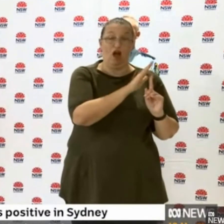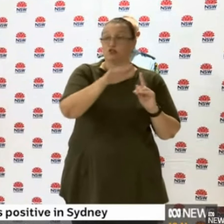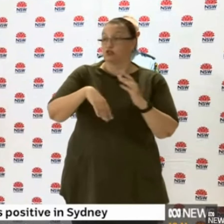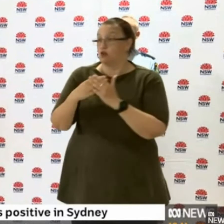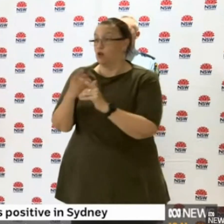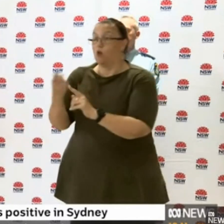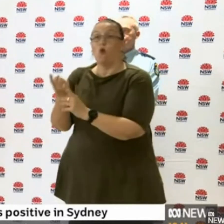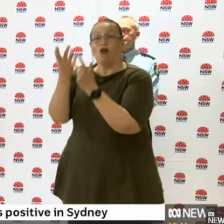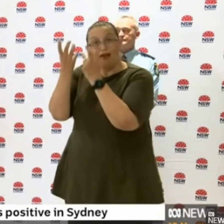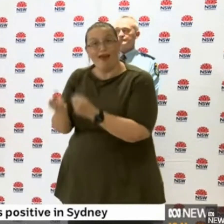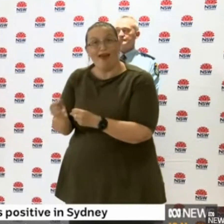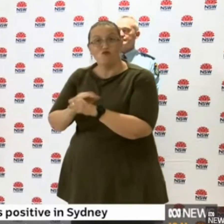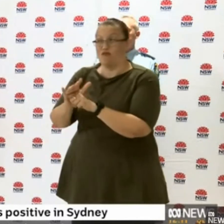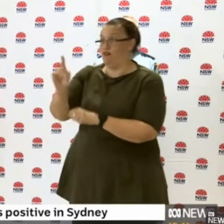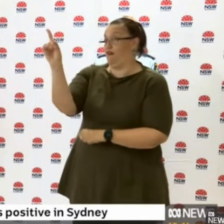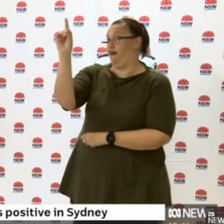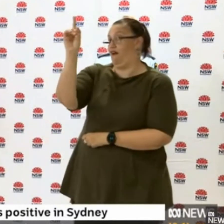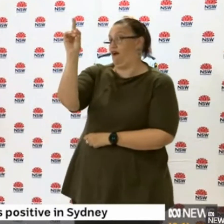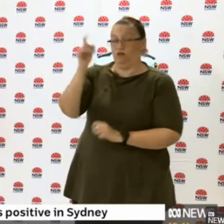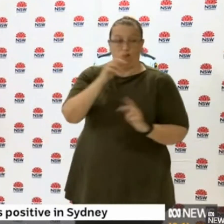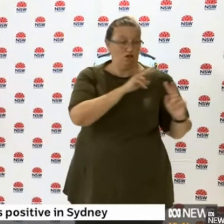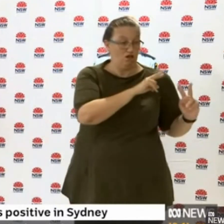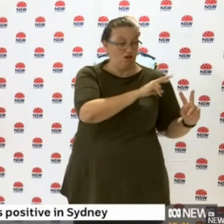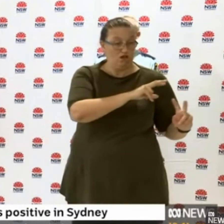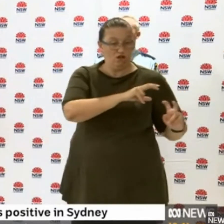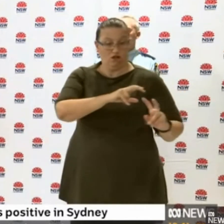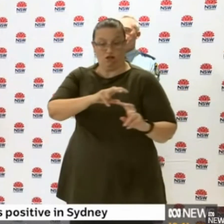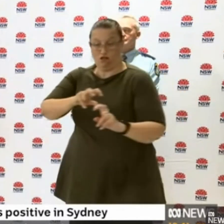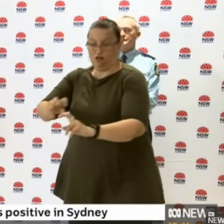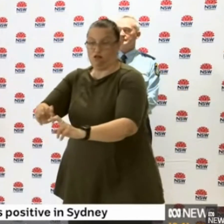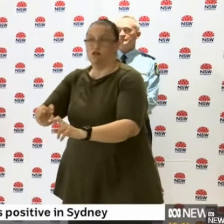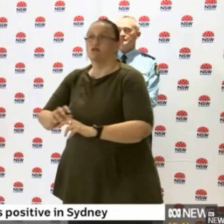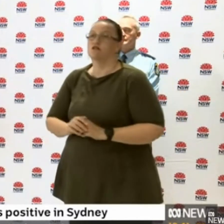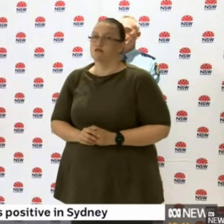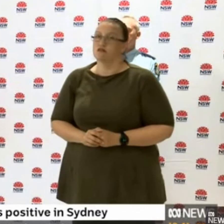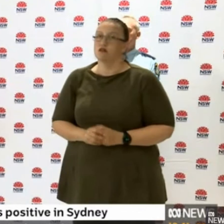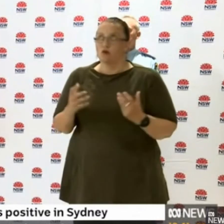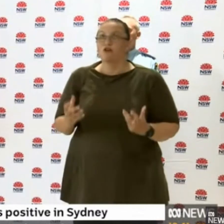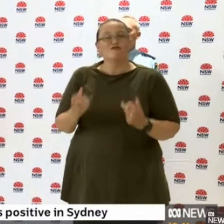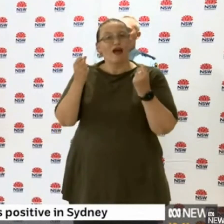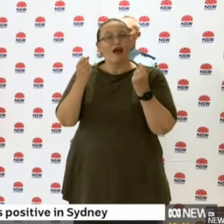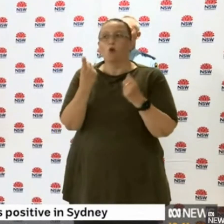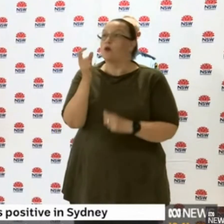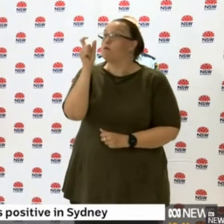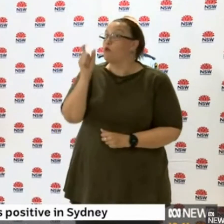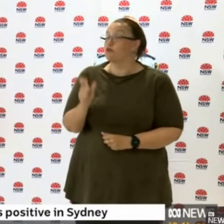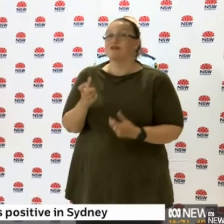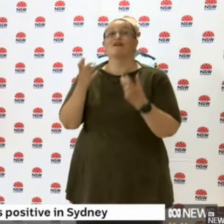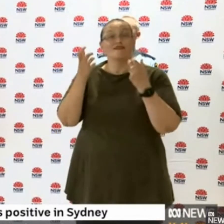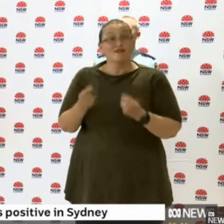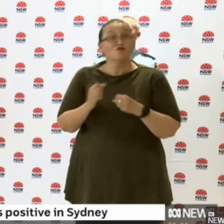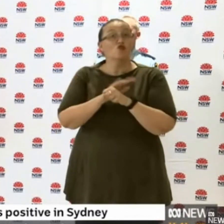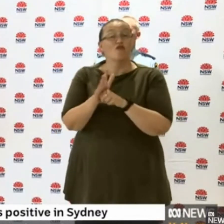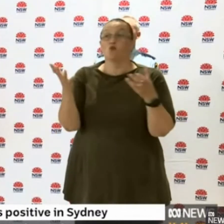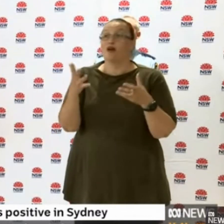acutely infectious COVID cases. And so what we've identified is that there was a person who was infectious